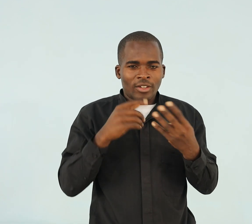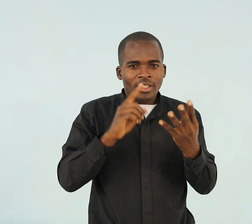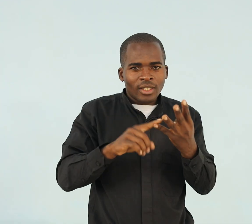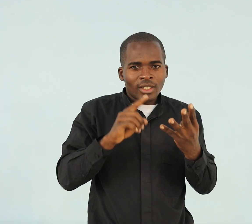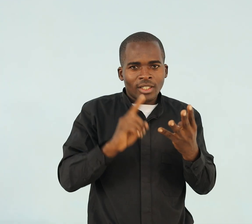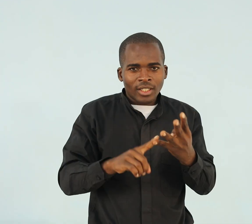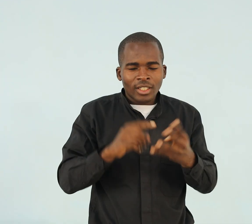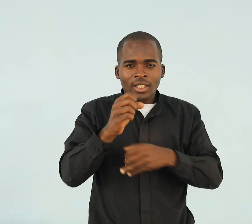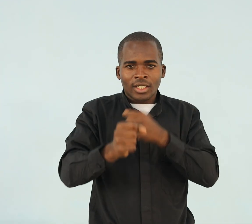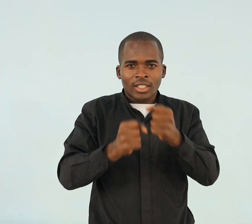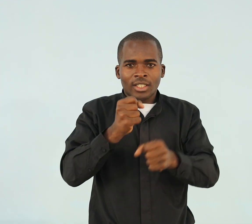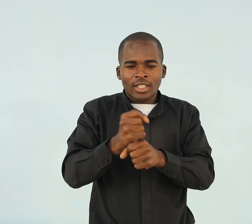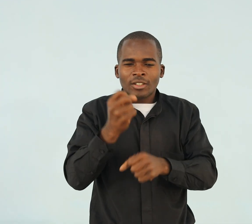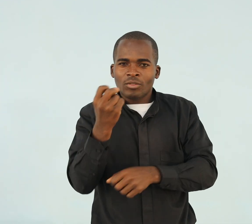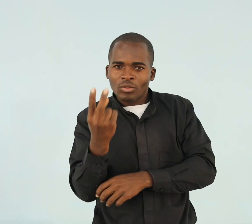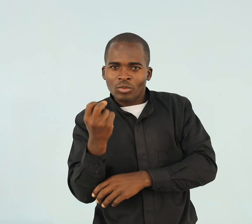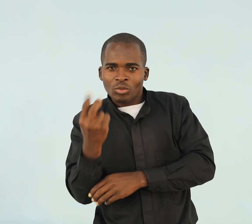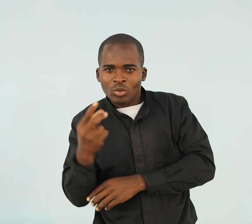certificate or equivalent.